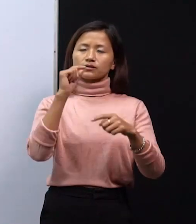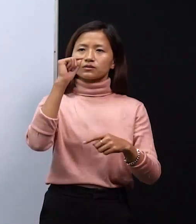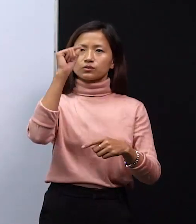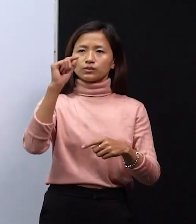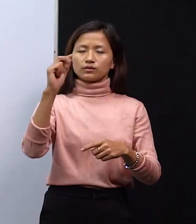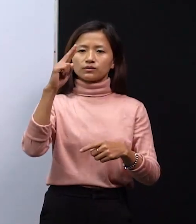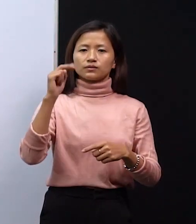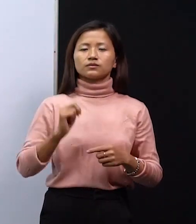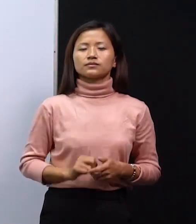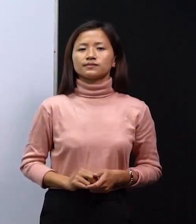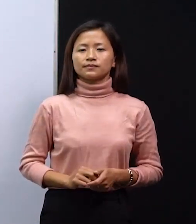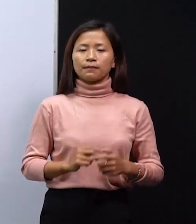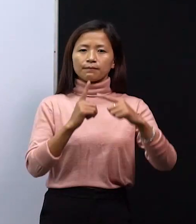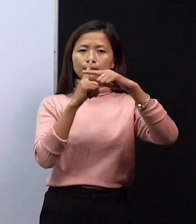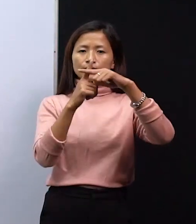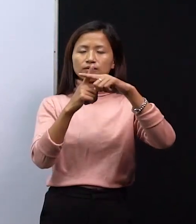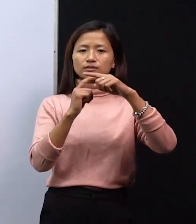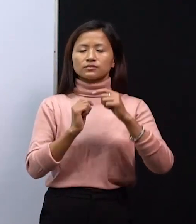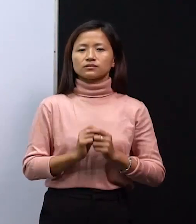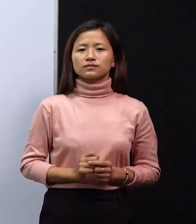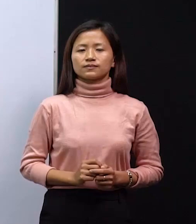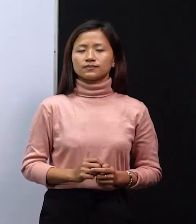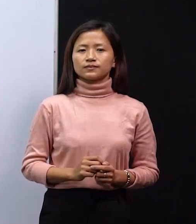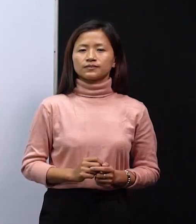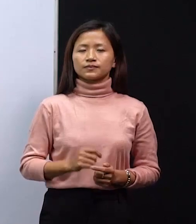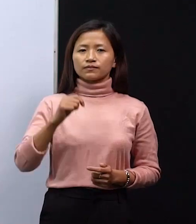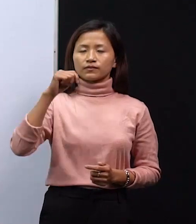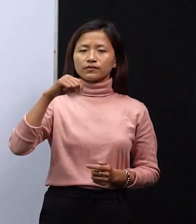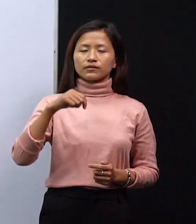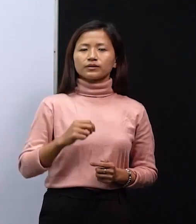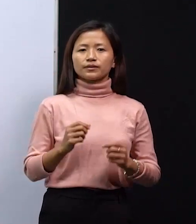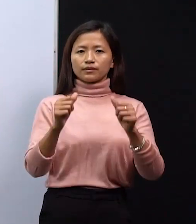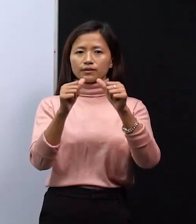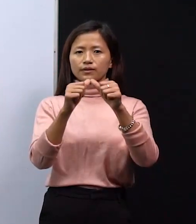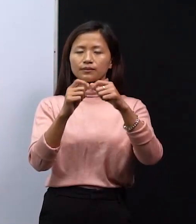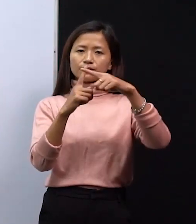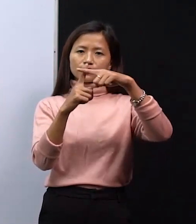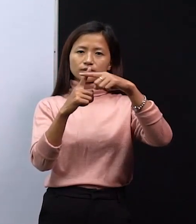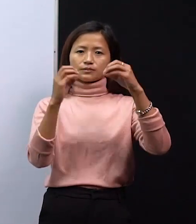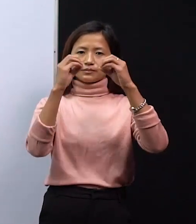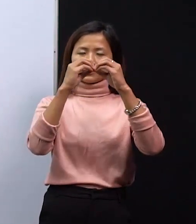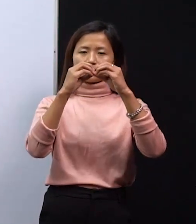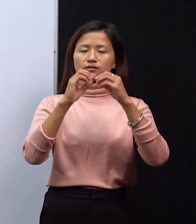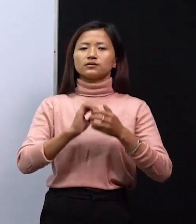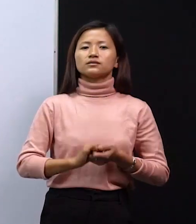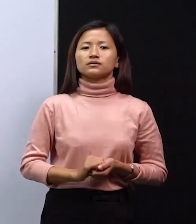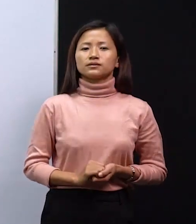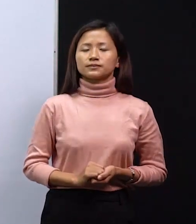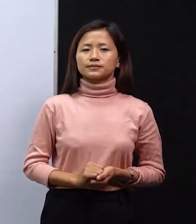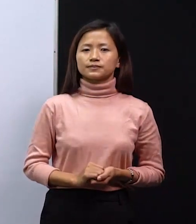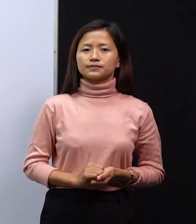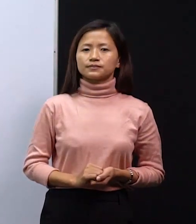square plus, now a plus b, in the identity it is a plus